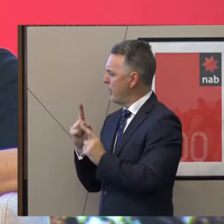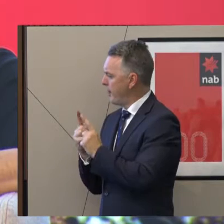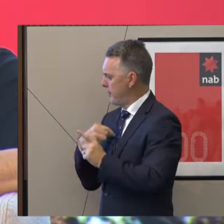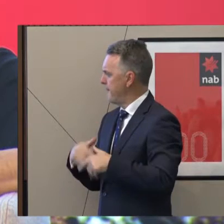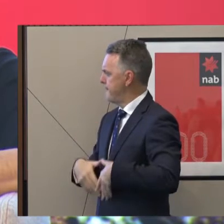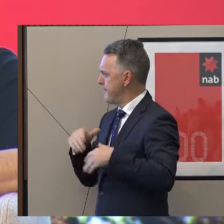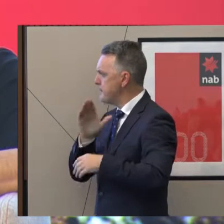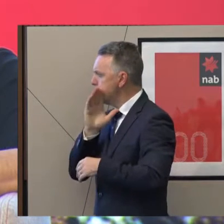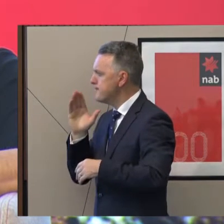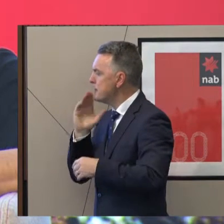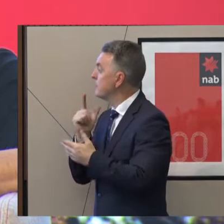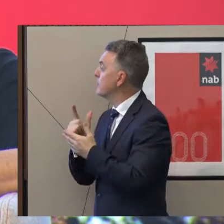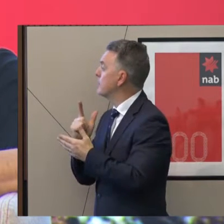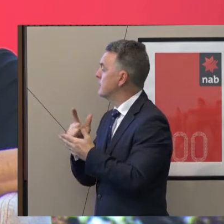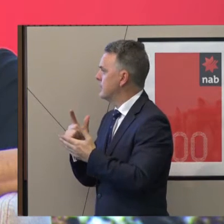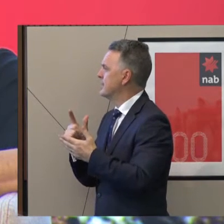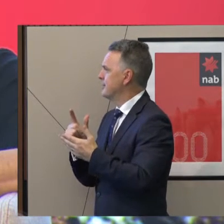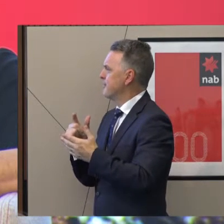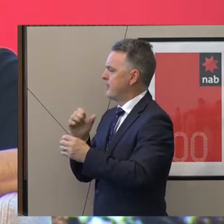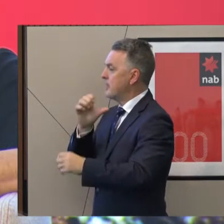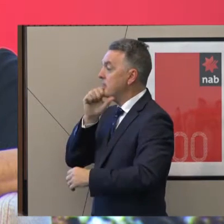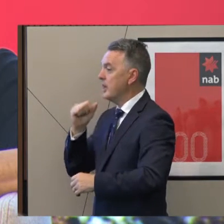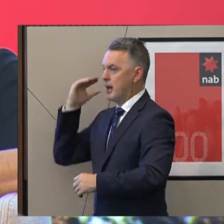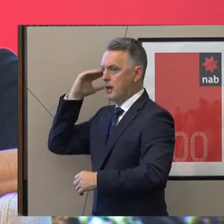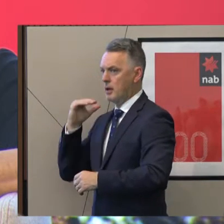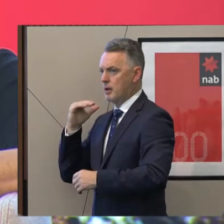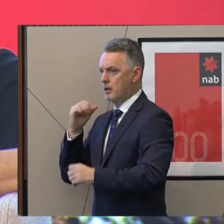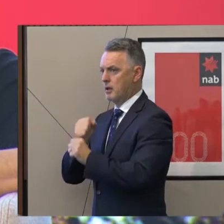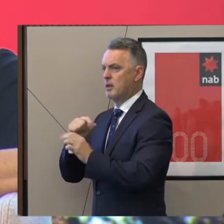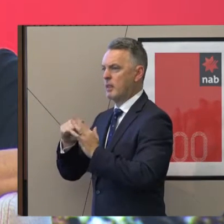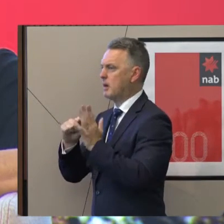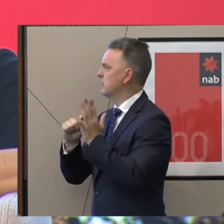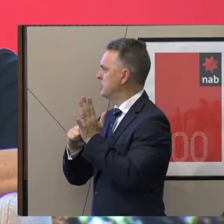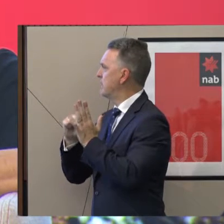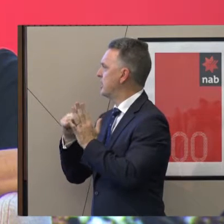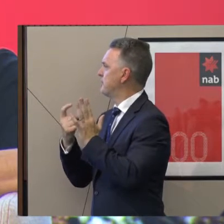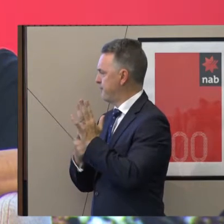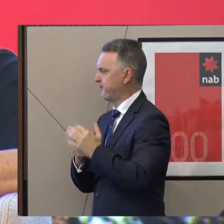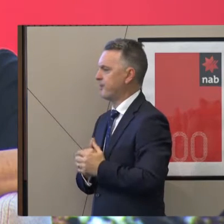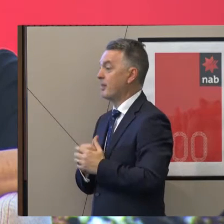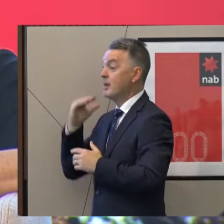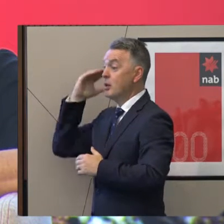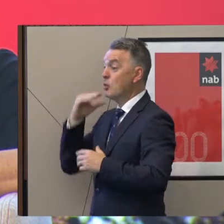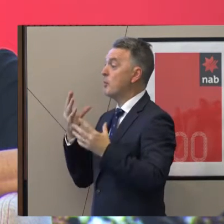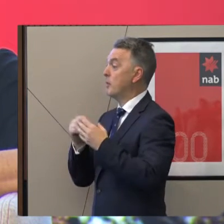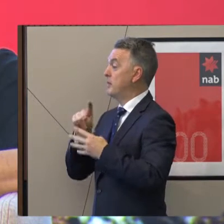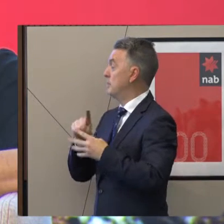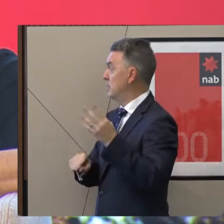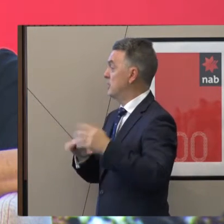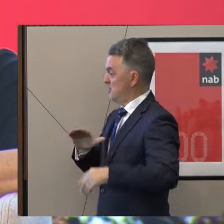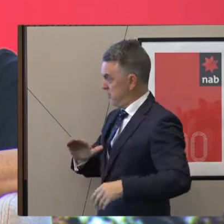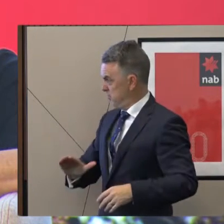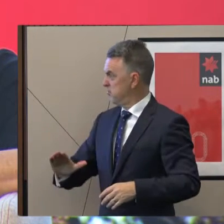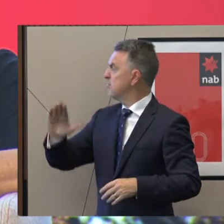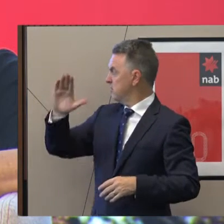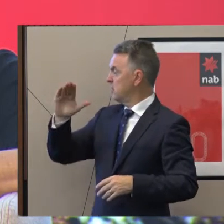is the gender part of the NDIS. And so Women with Disabilities have come a long way in that voices